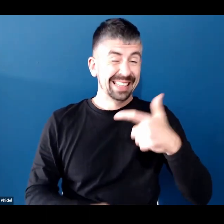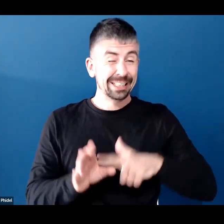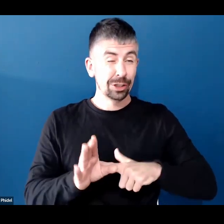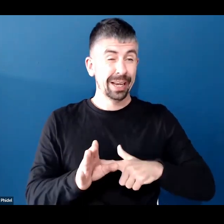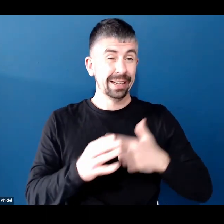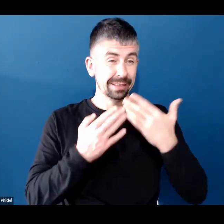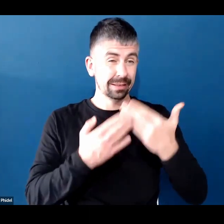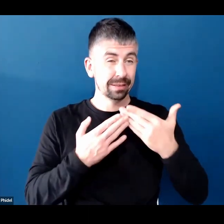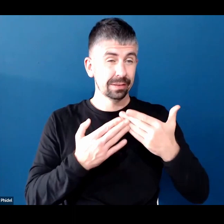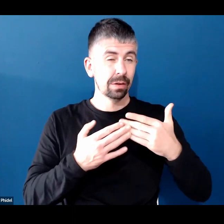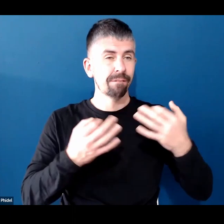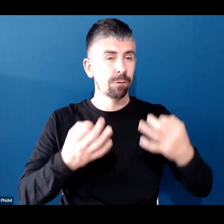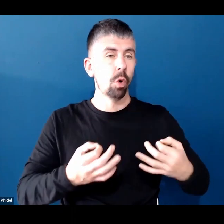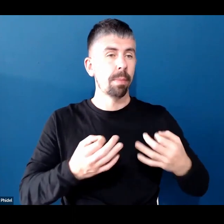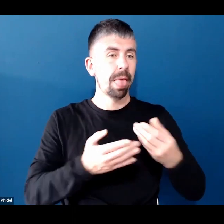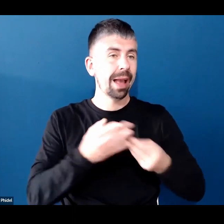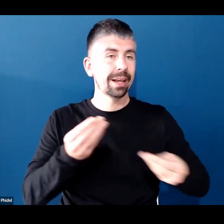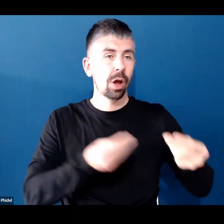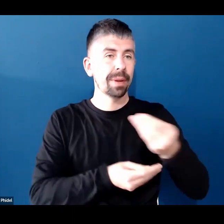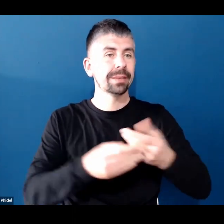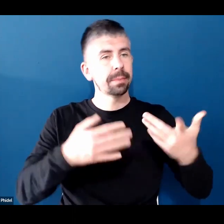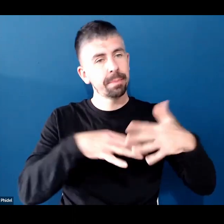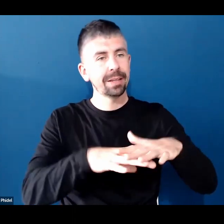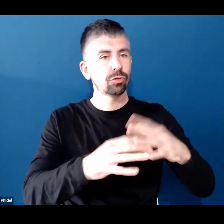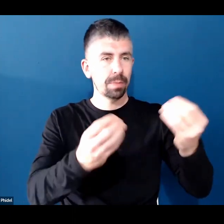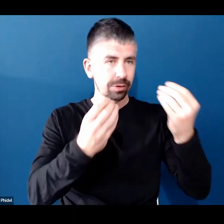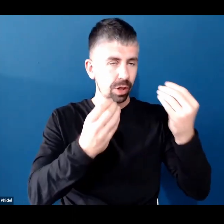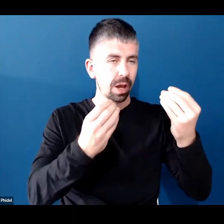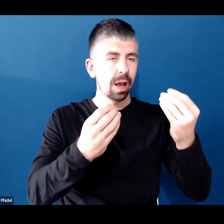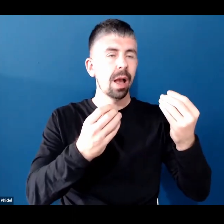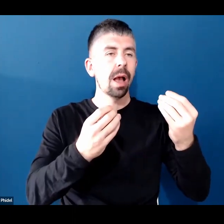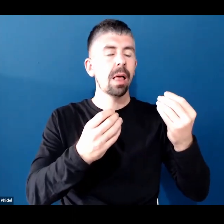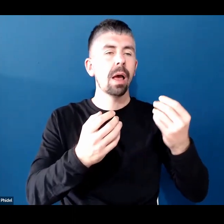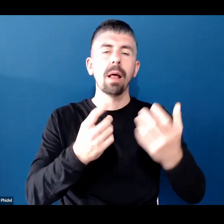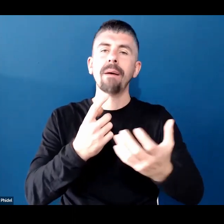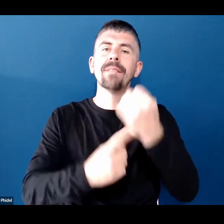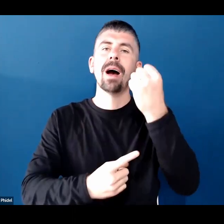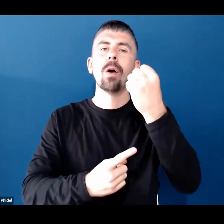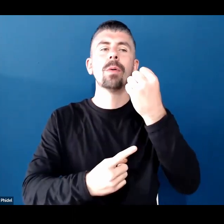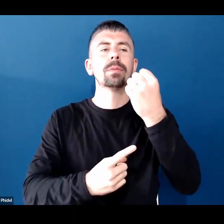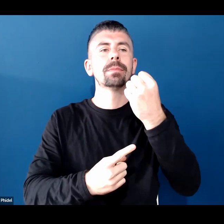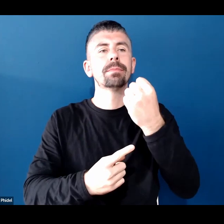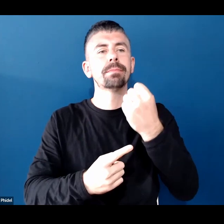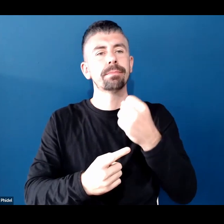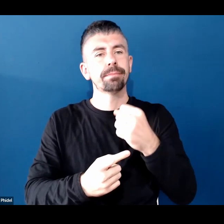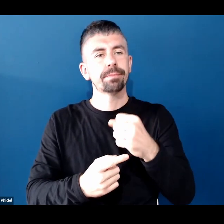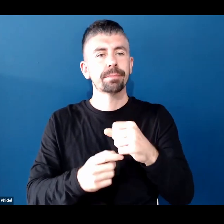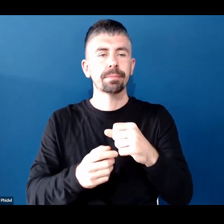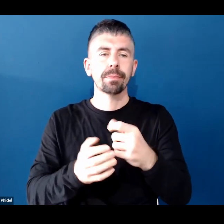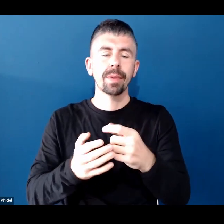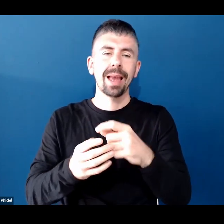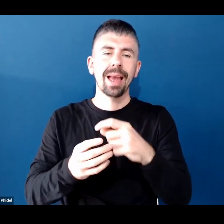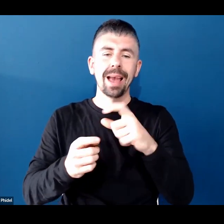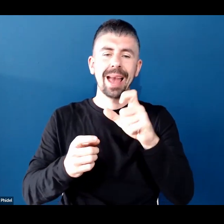economics, just mainstream education, until I had the privilege of discovering Herman Daly and ecological